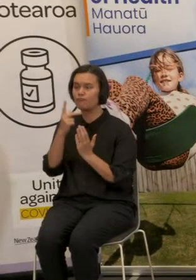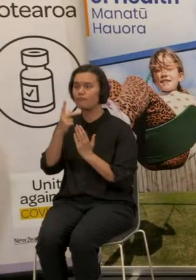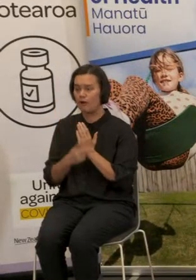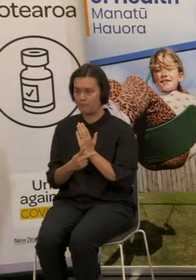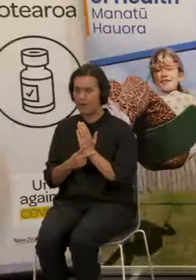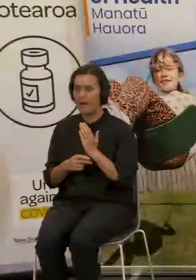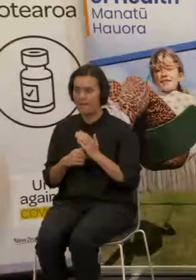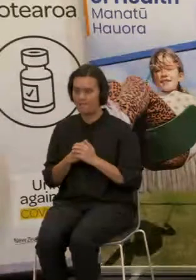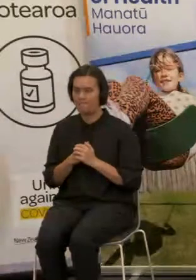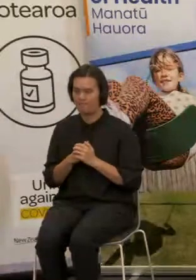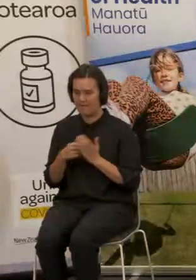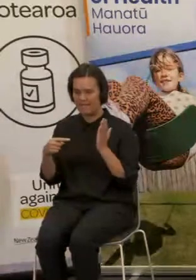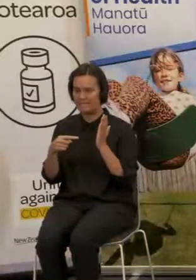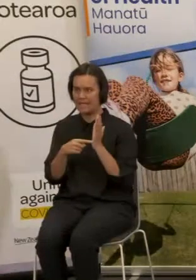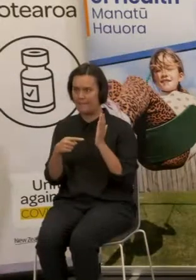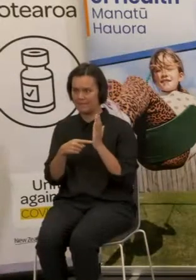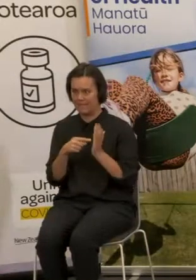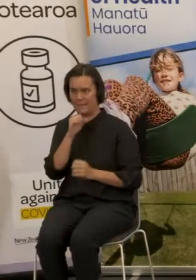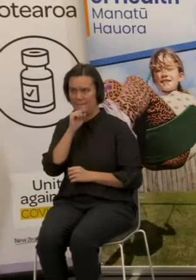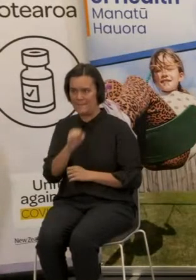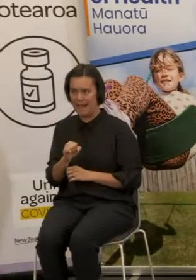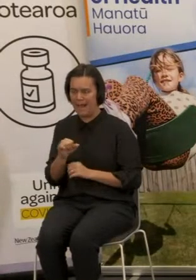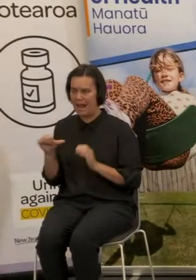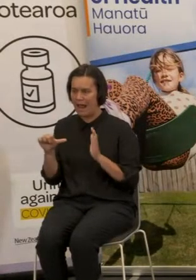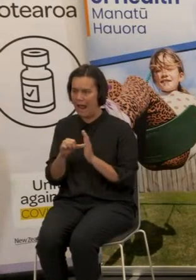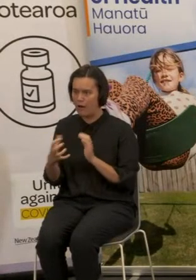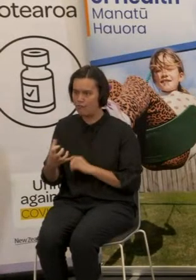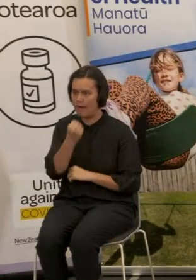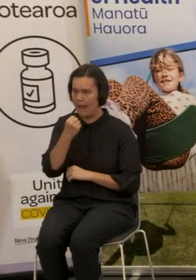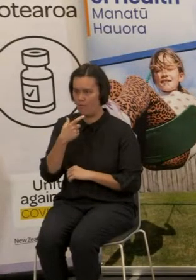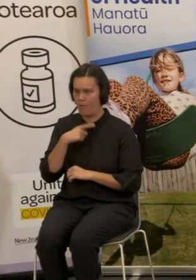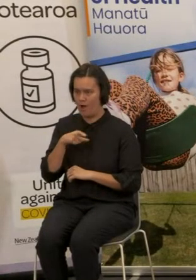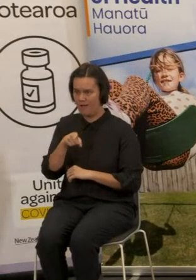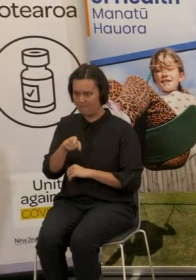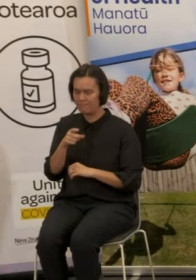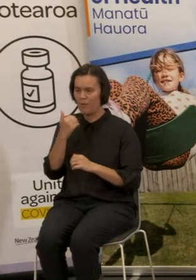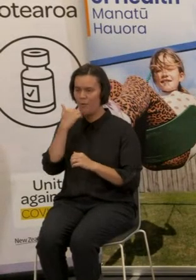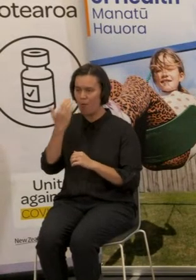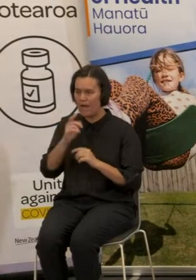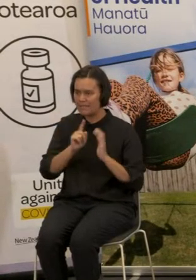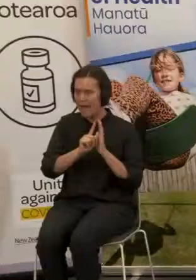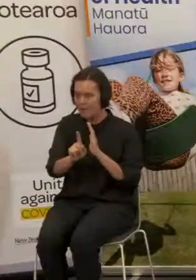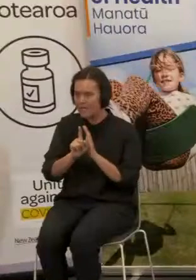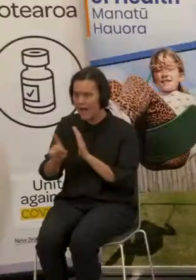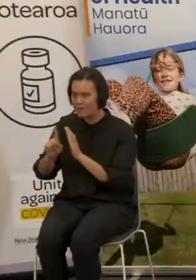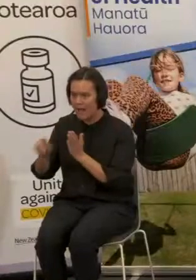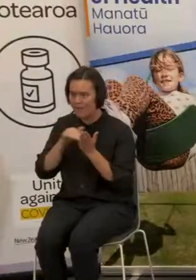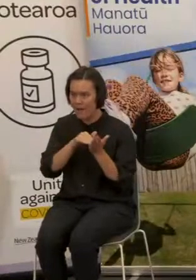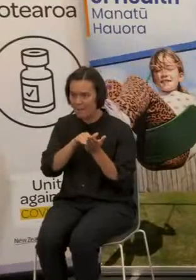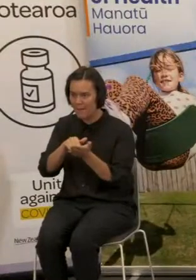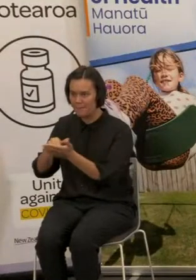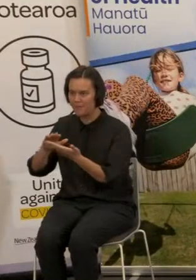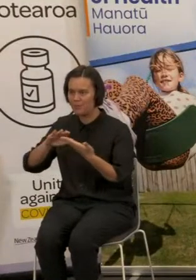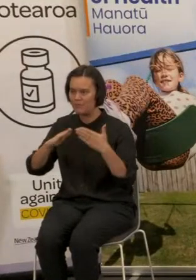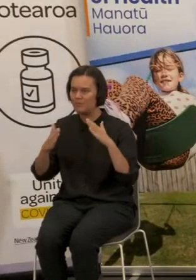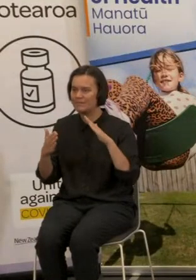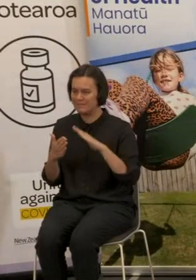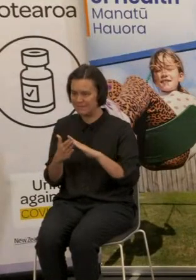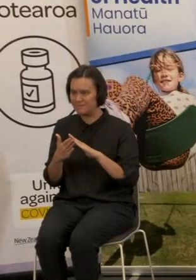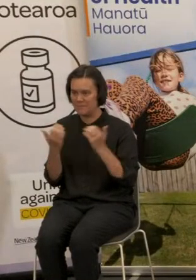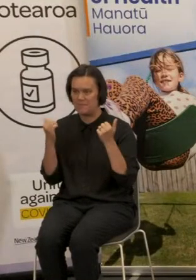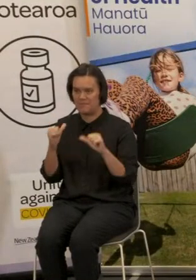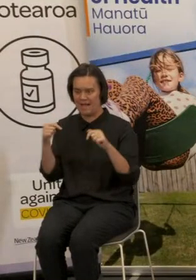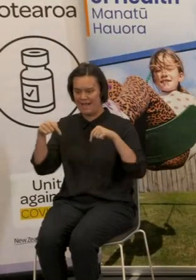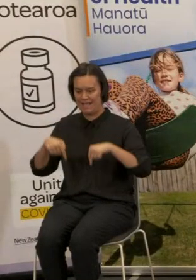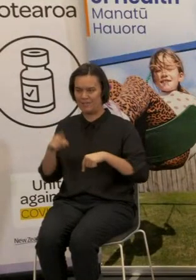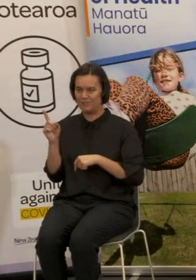get Tamati in Wellington because most of the time he's out on the road and has been doing some extraordinary work over the last few weeks, which you'll get a chance to talk